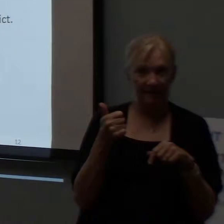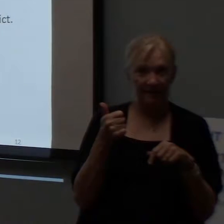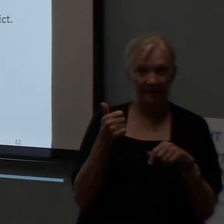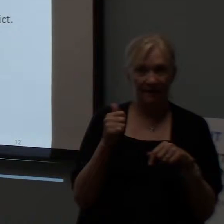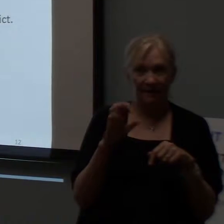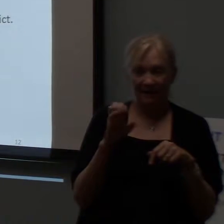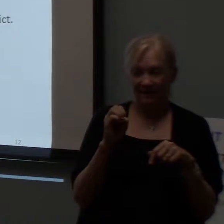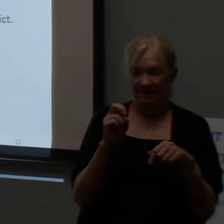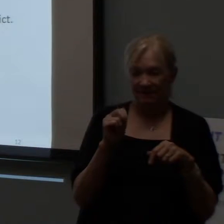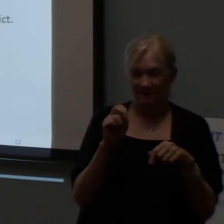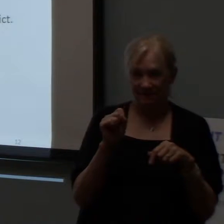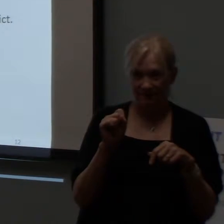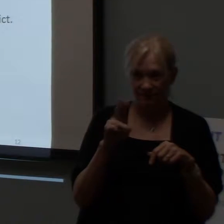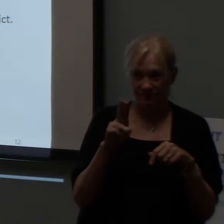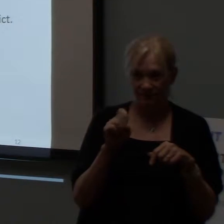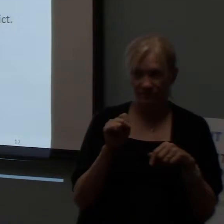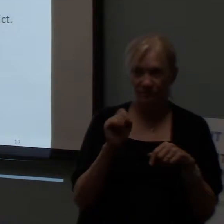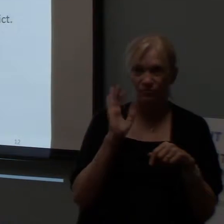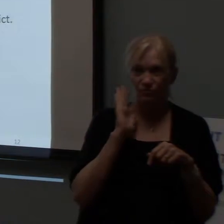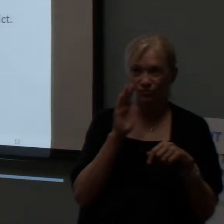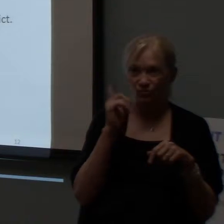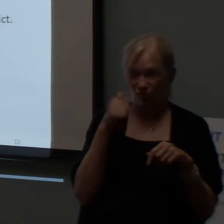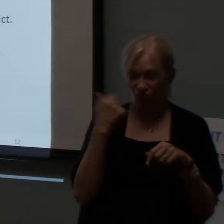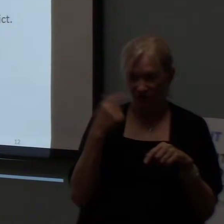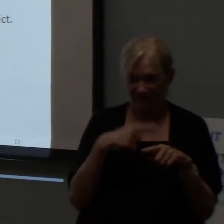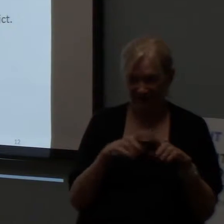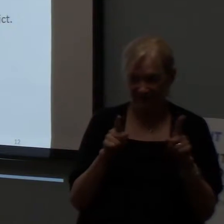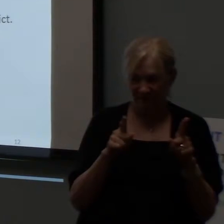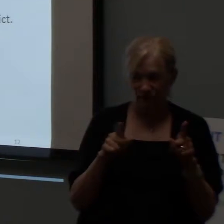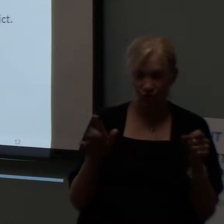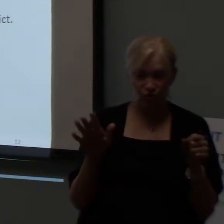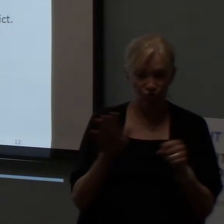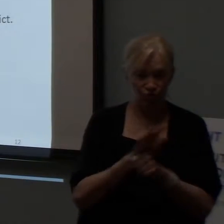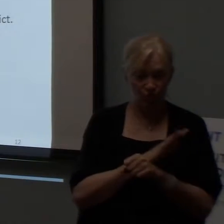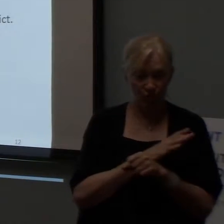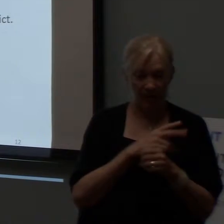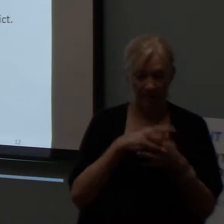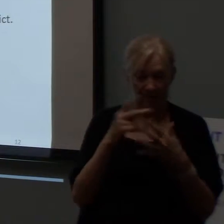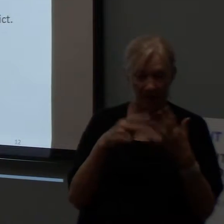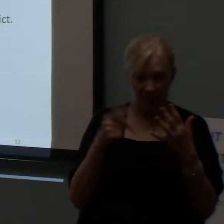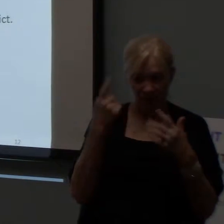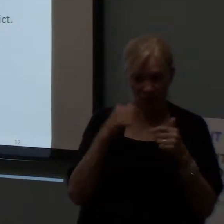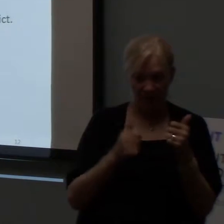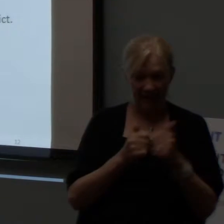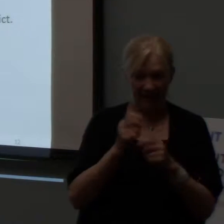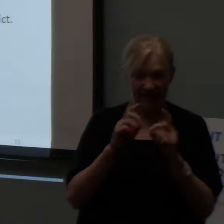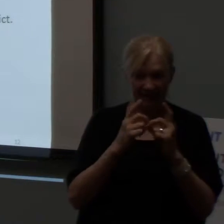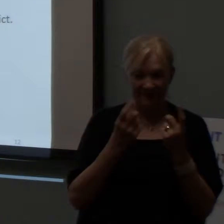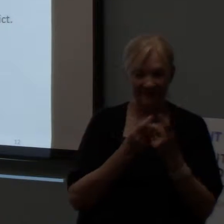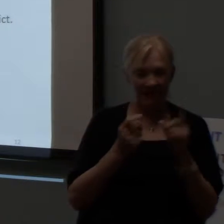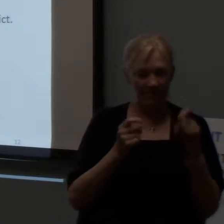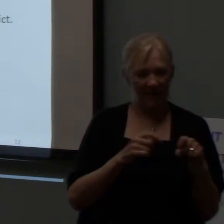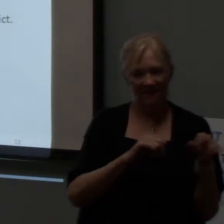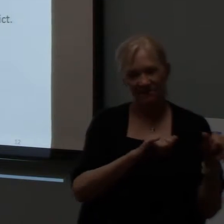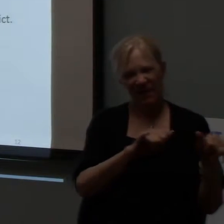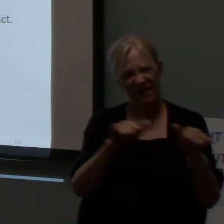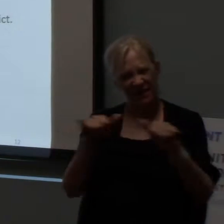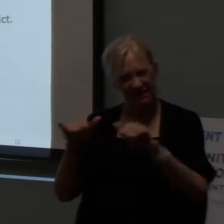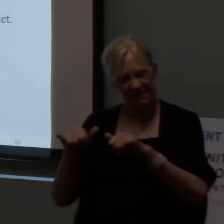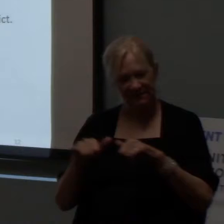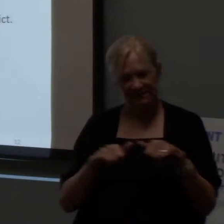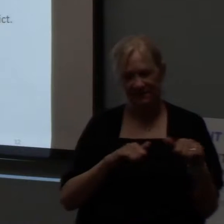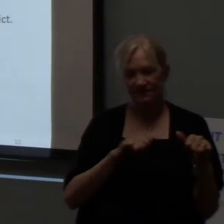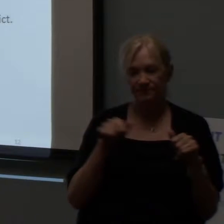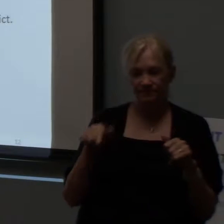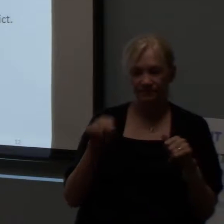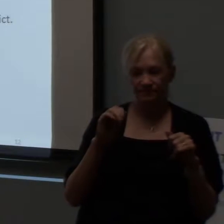census data, so it's going to look different. The total population for each of the districts has to be relatively consistent. These maps